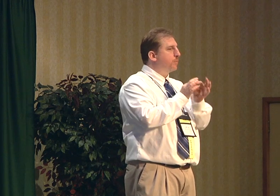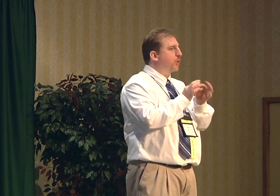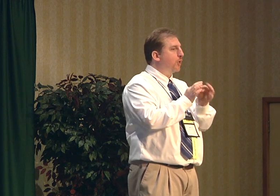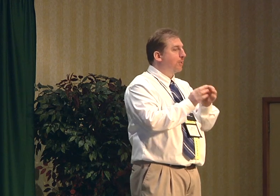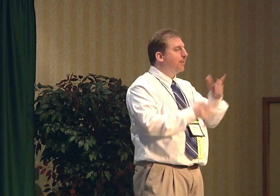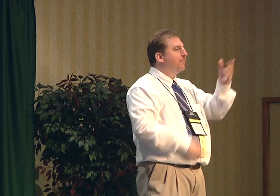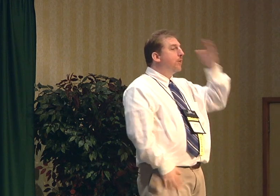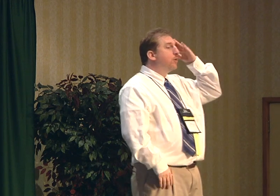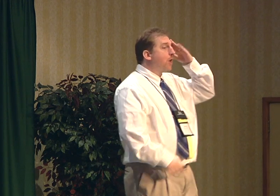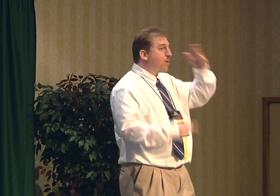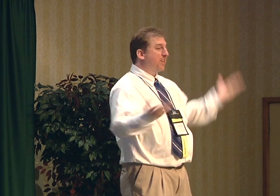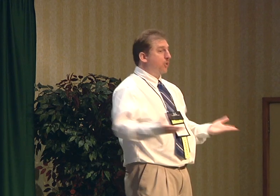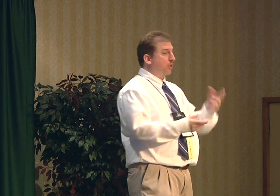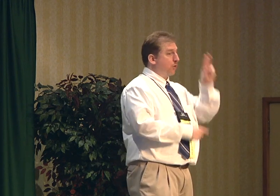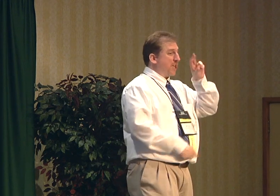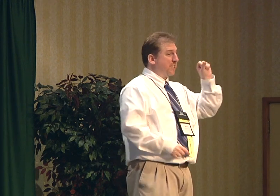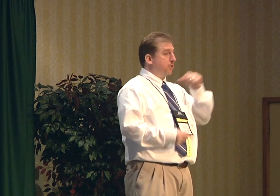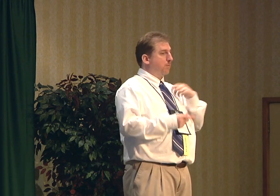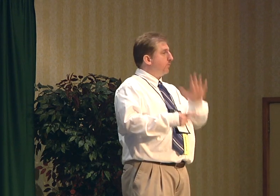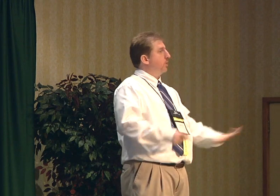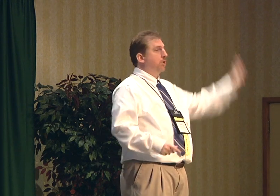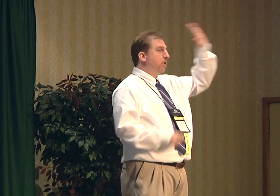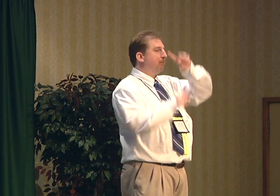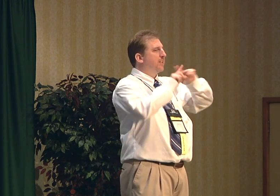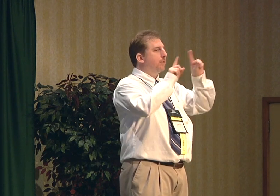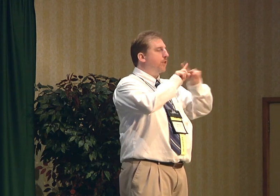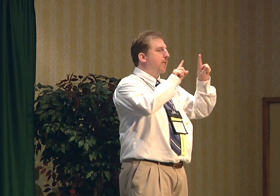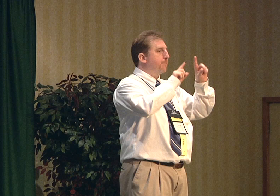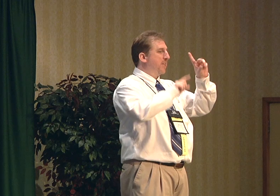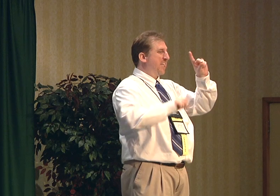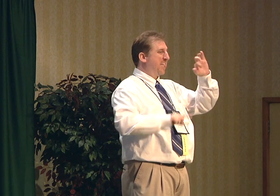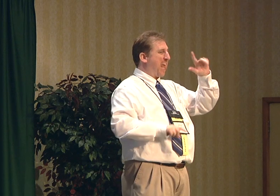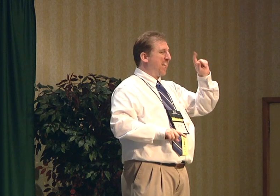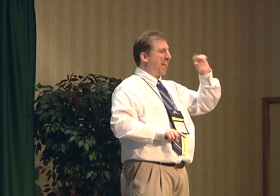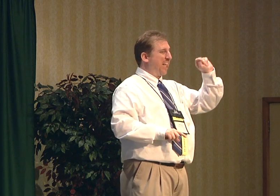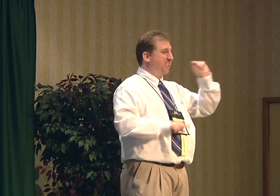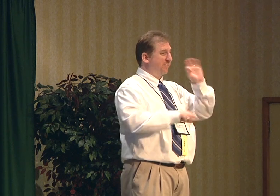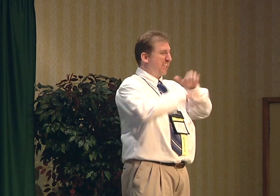They couldn't understand the interpreter. Now, you know, in the U.S., we have different diagnoses.